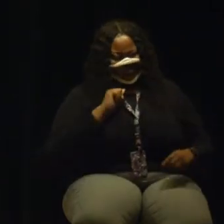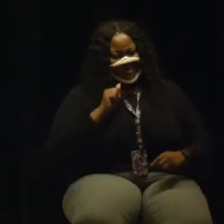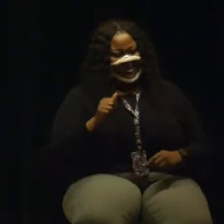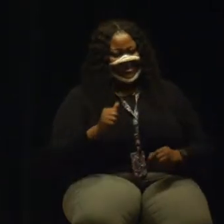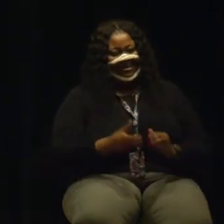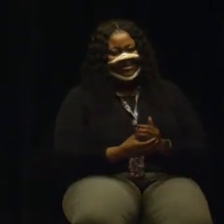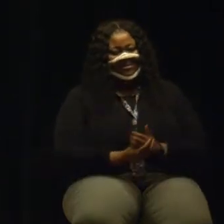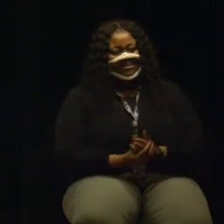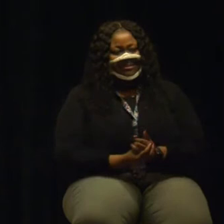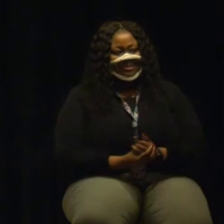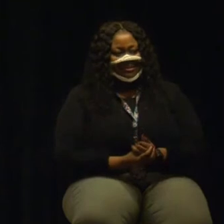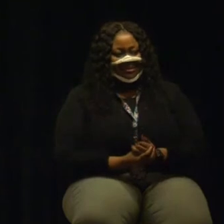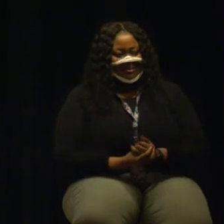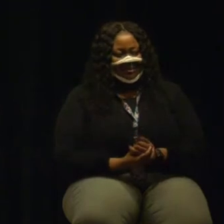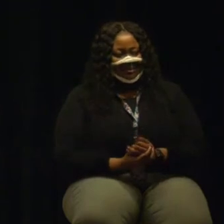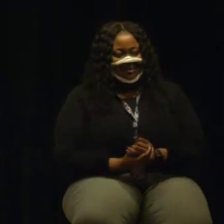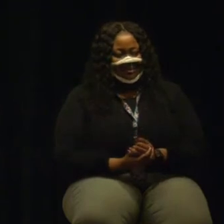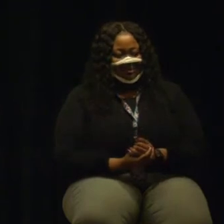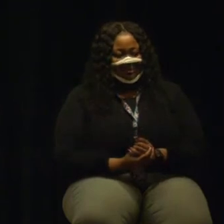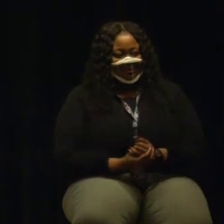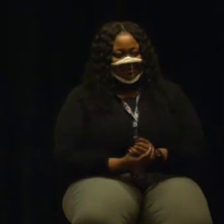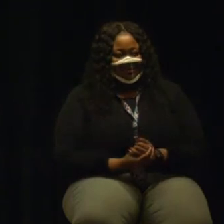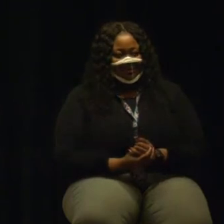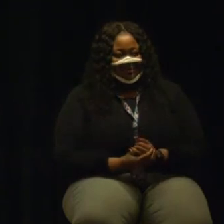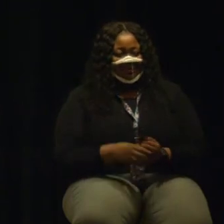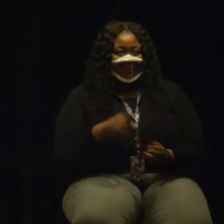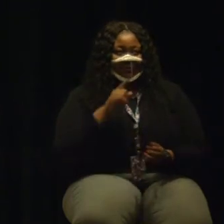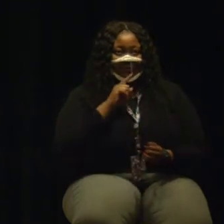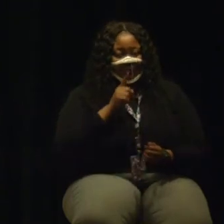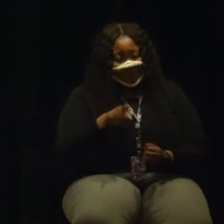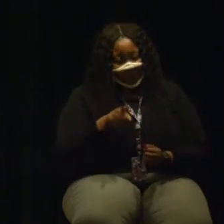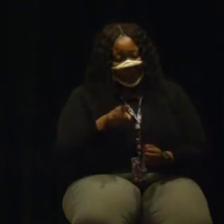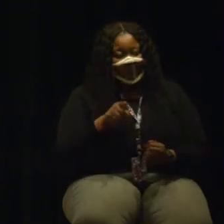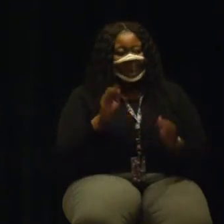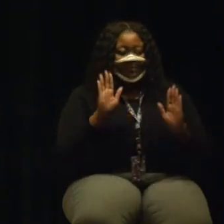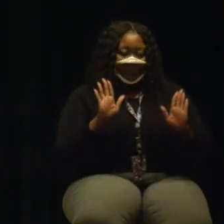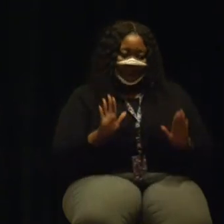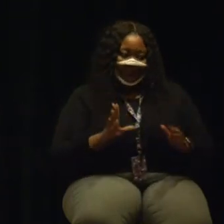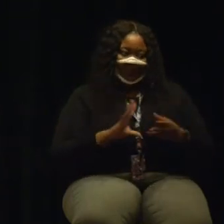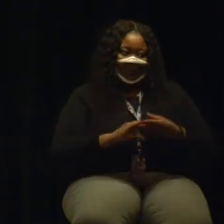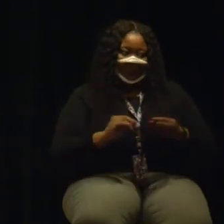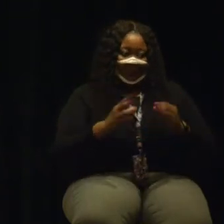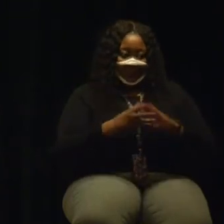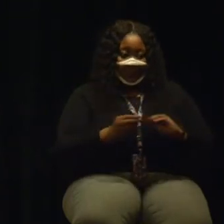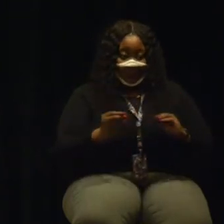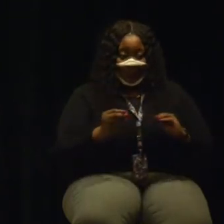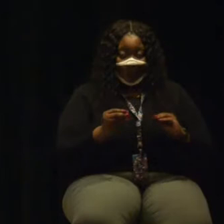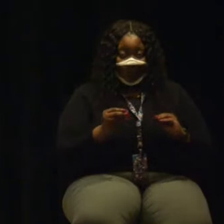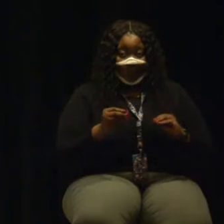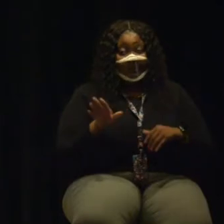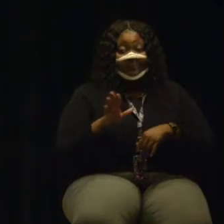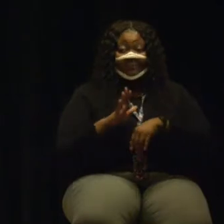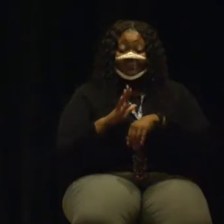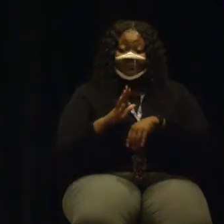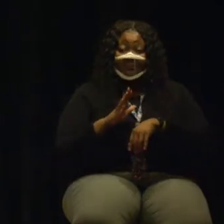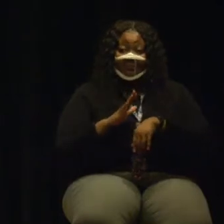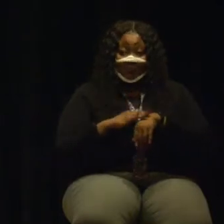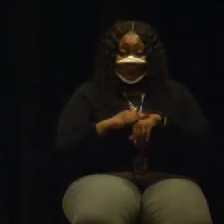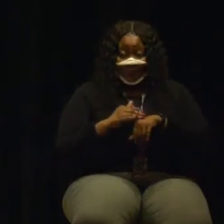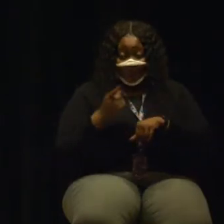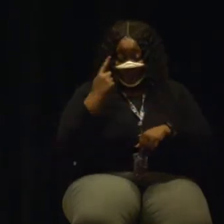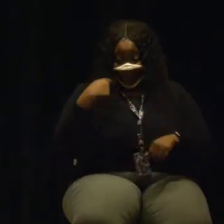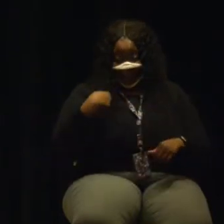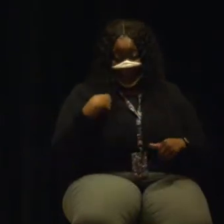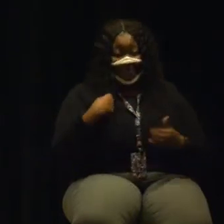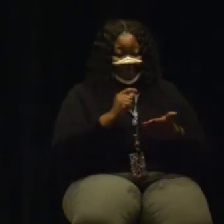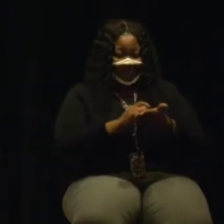that, you know what I mean? Yeah. It's just a, what an incredible, incredible story. Now, just so you all know, what's for me as a writer, and for